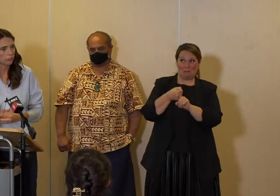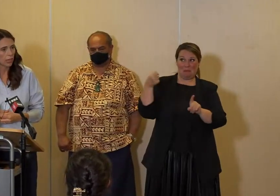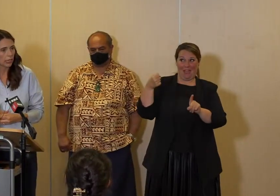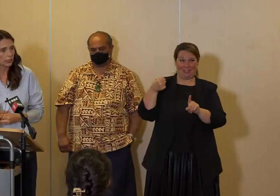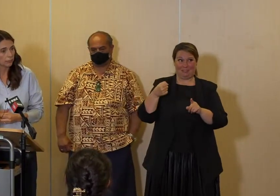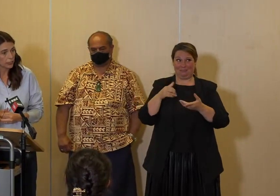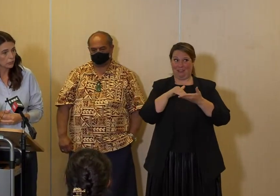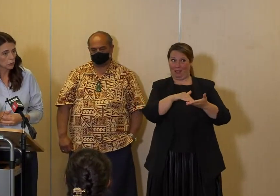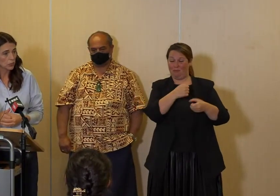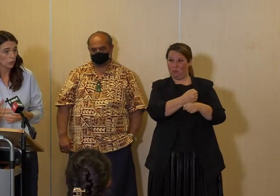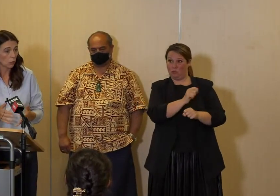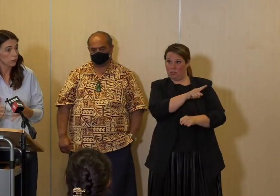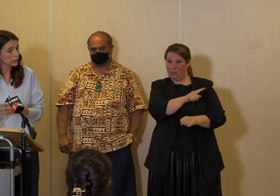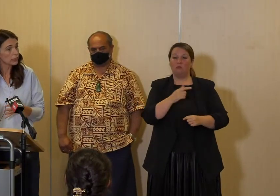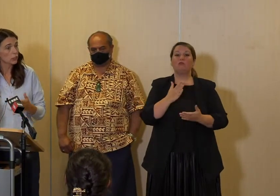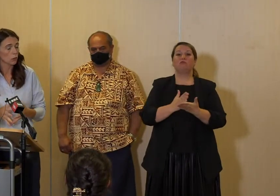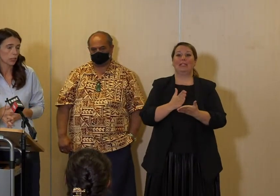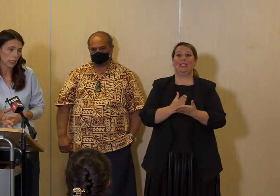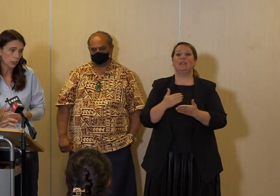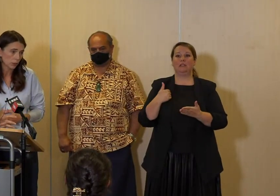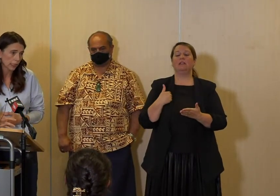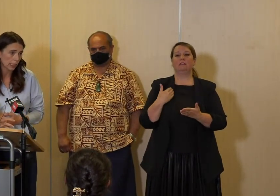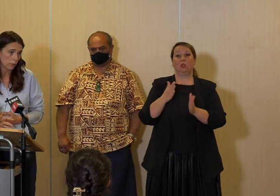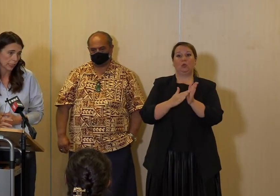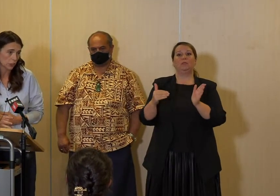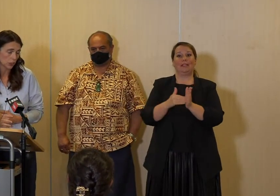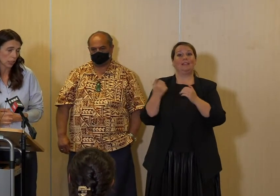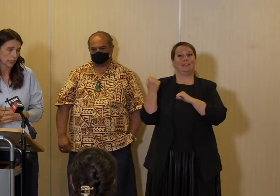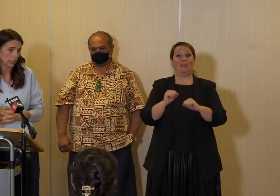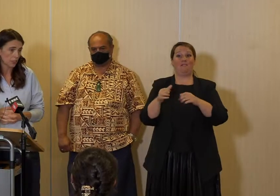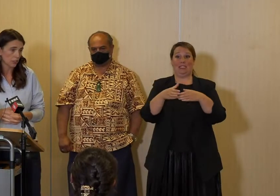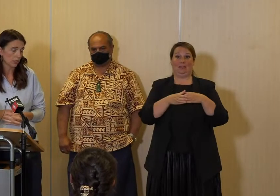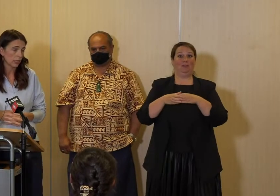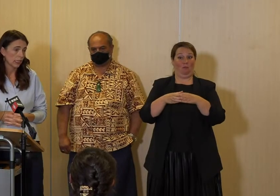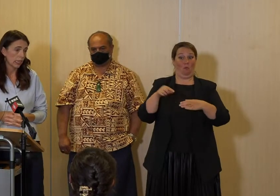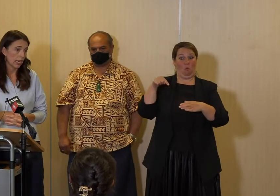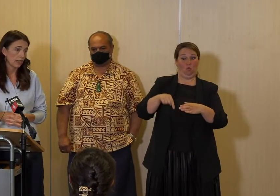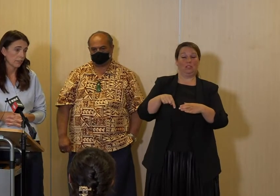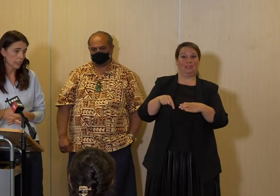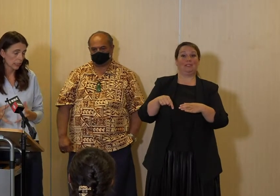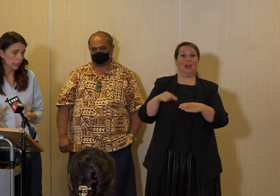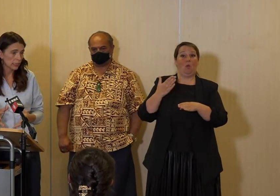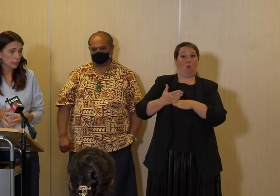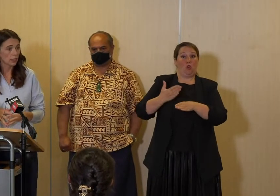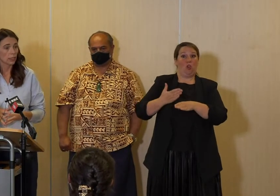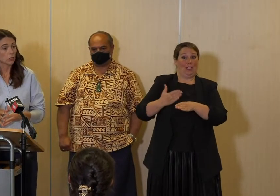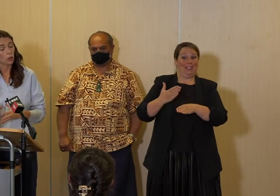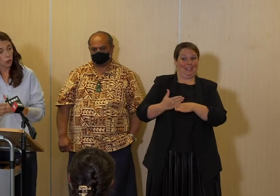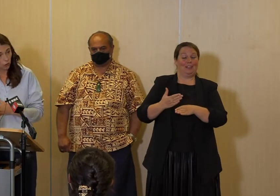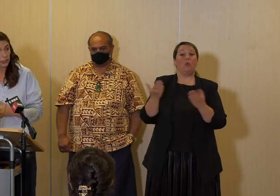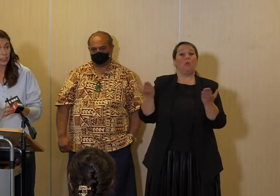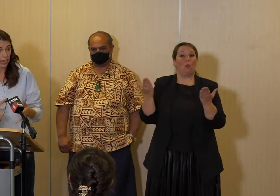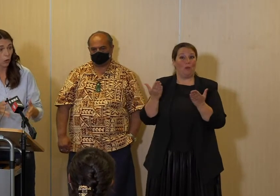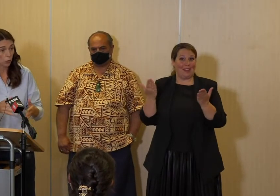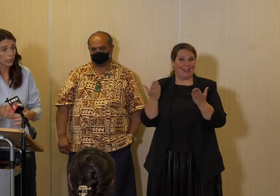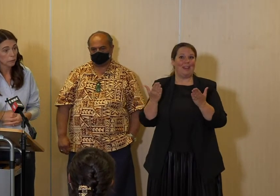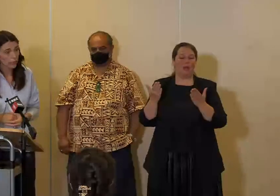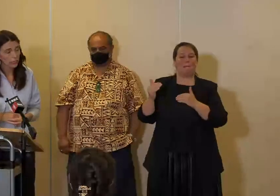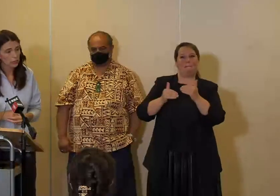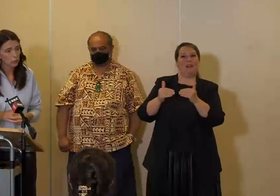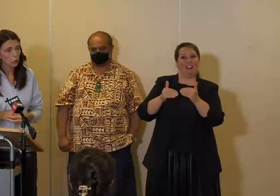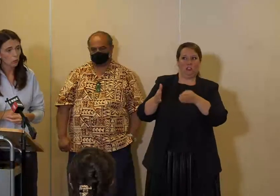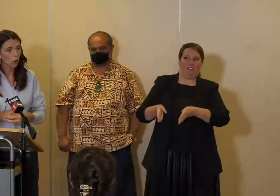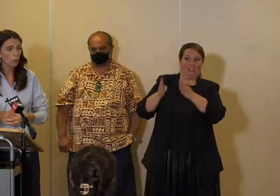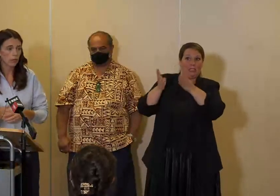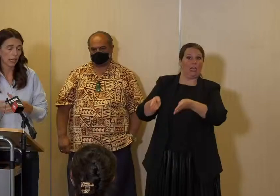Zealand Defence Force and OPROTEC, the work that they're doing in our managed isolation facilities. So obviously they are already